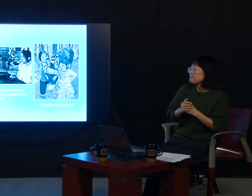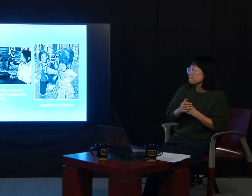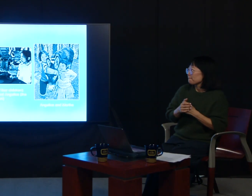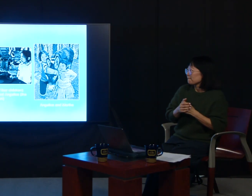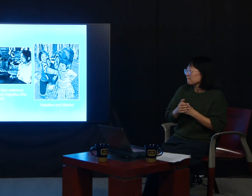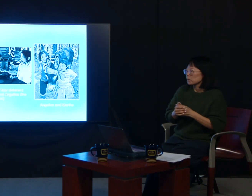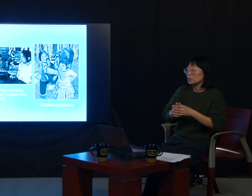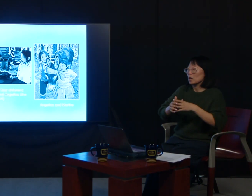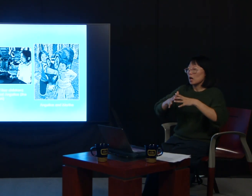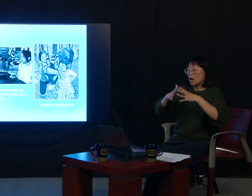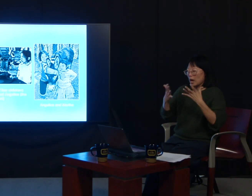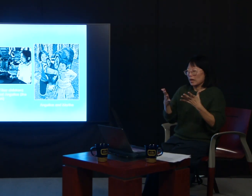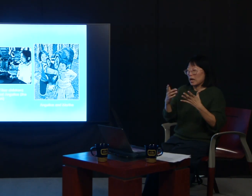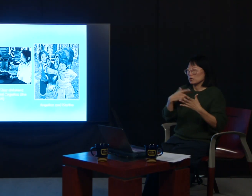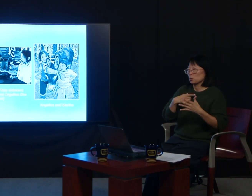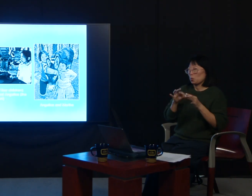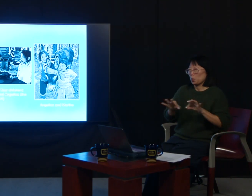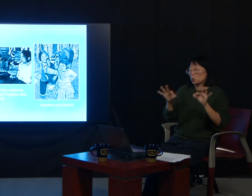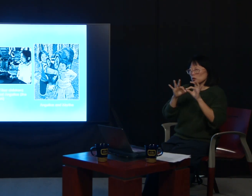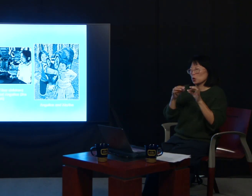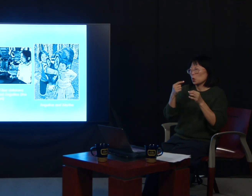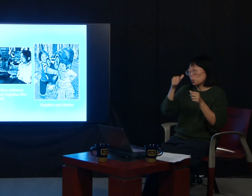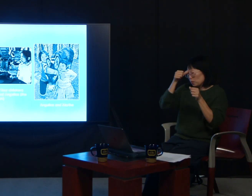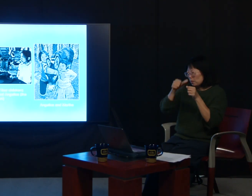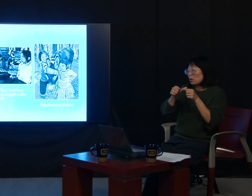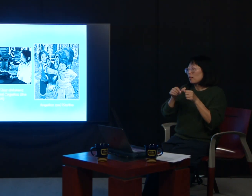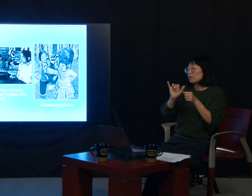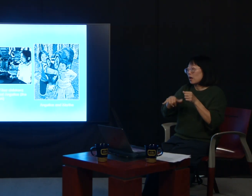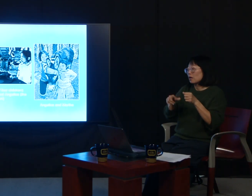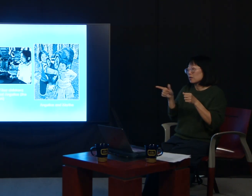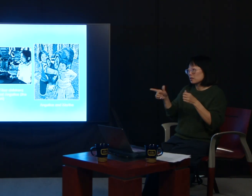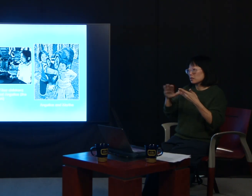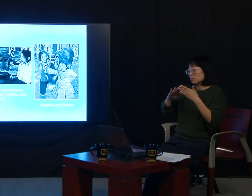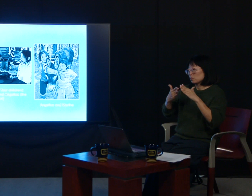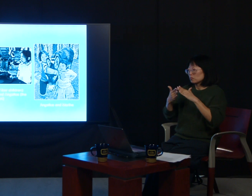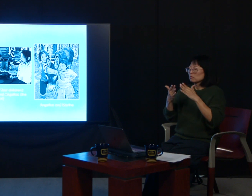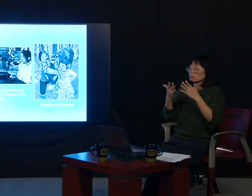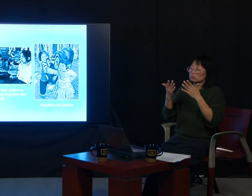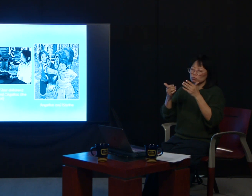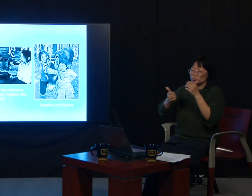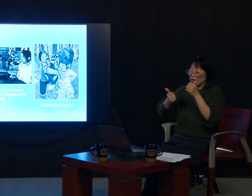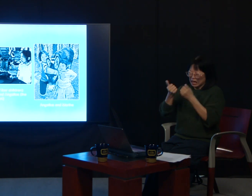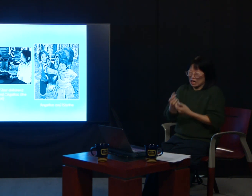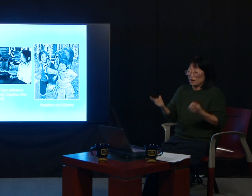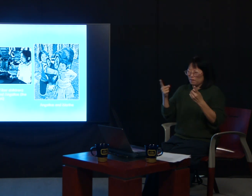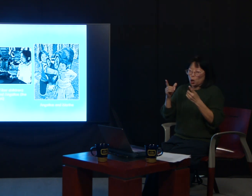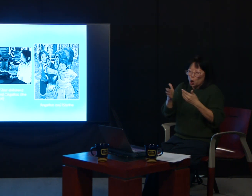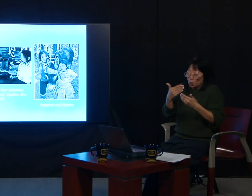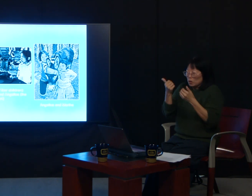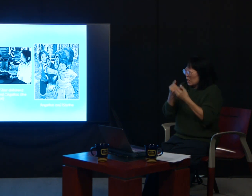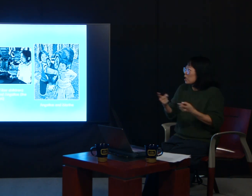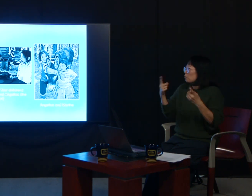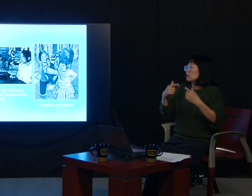the deaf sister. And it's important to remember that the community everyone, almost everyone, lives